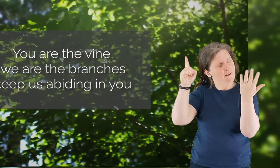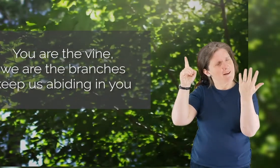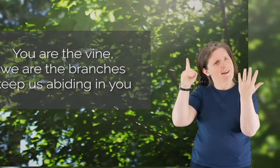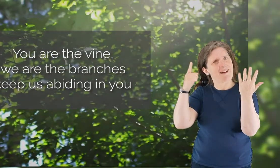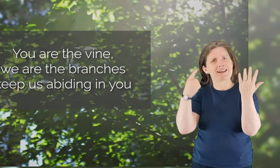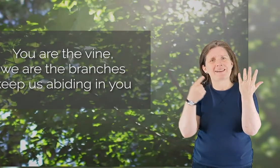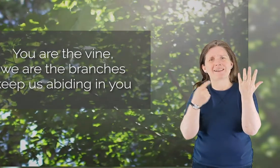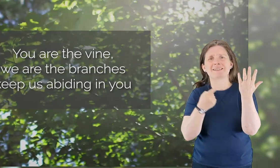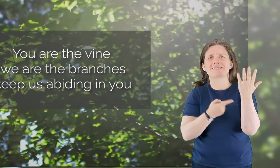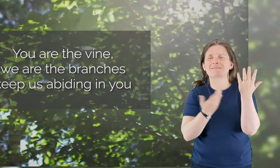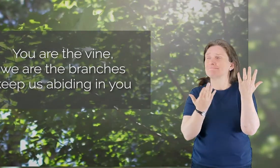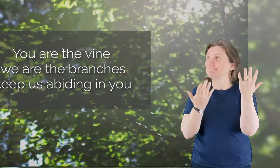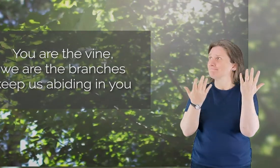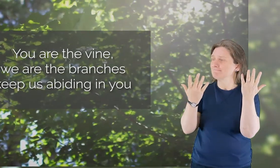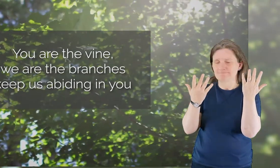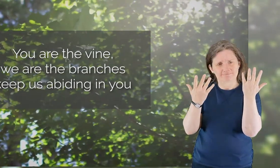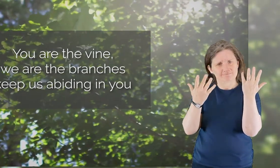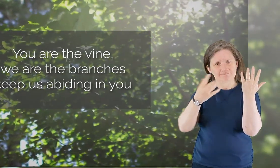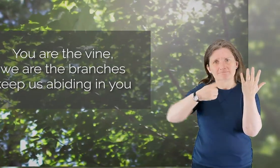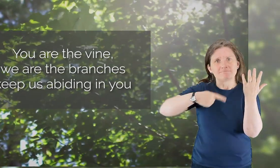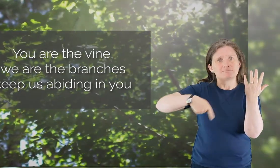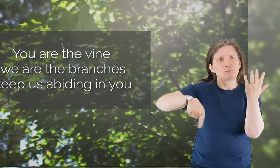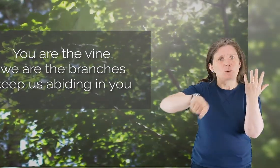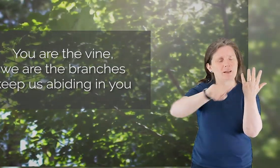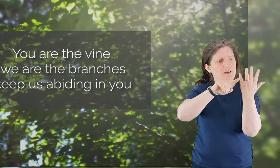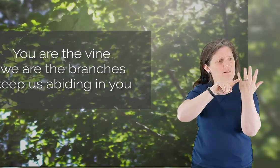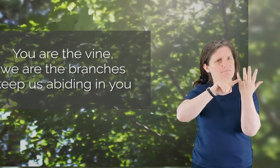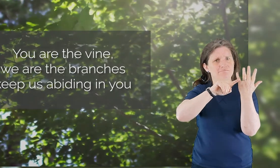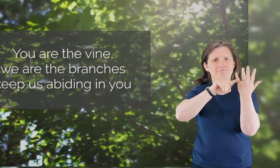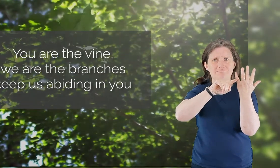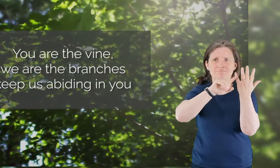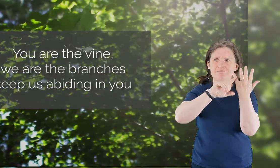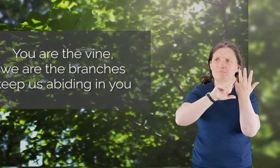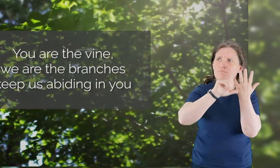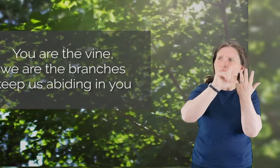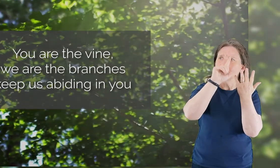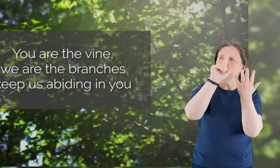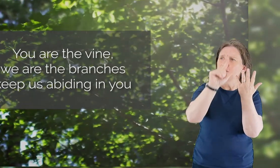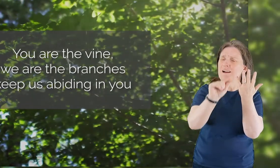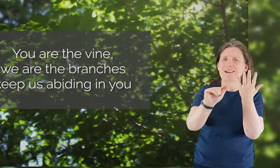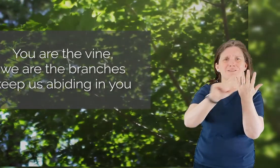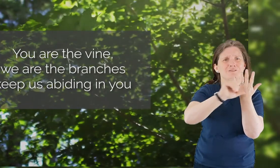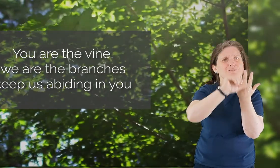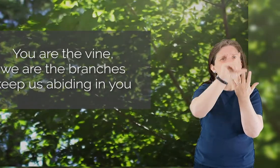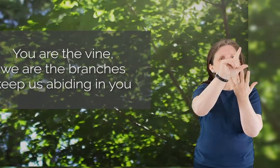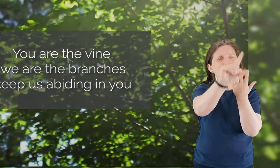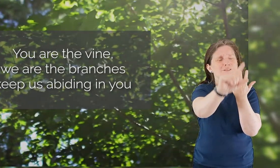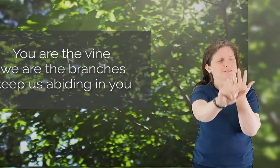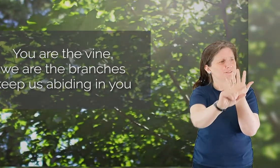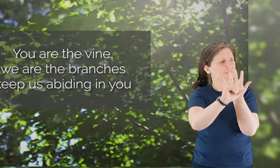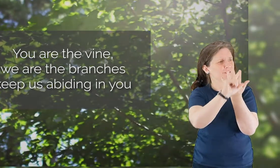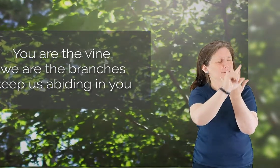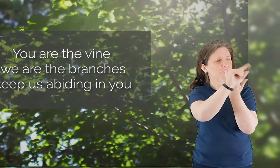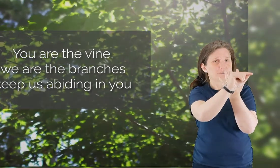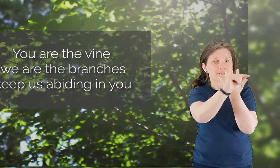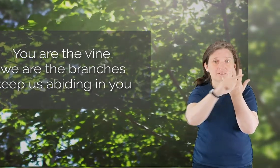You are the vine, we are the